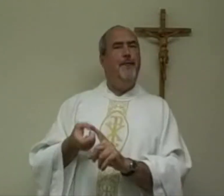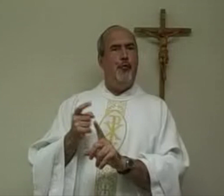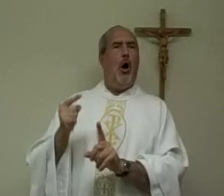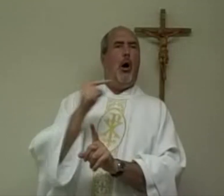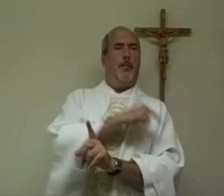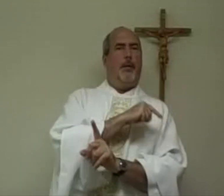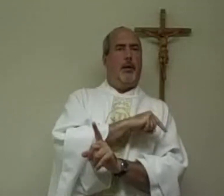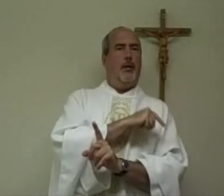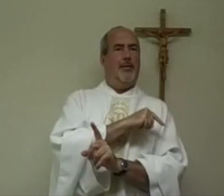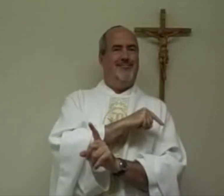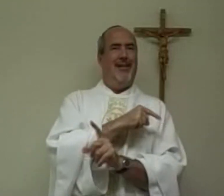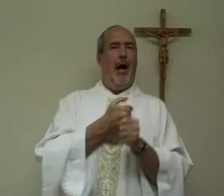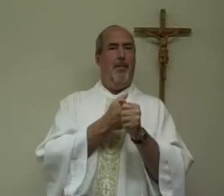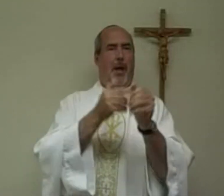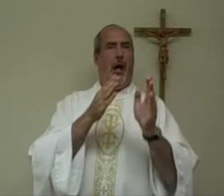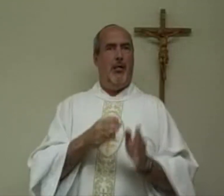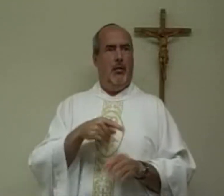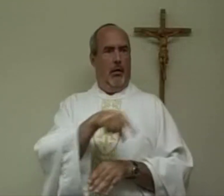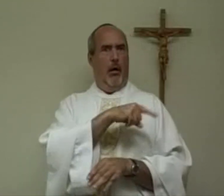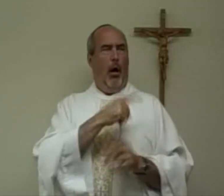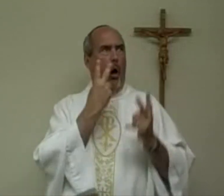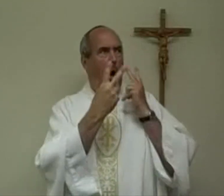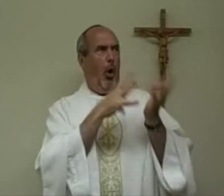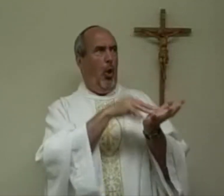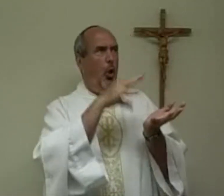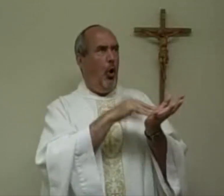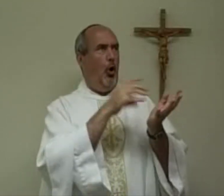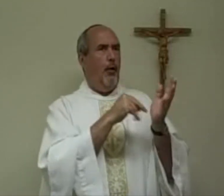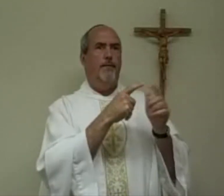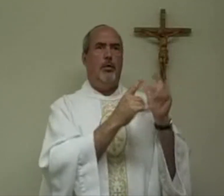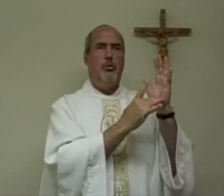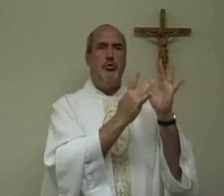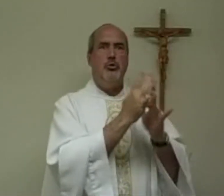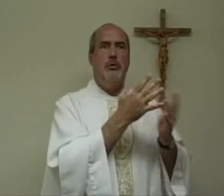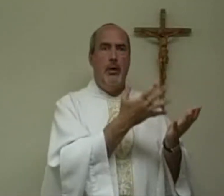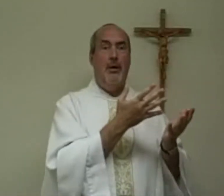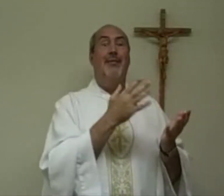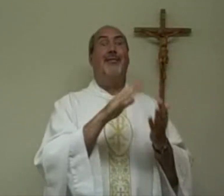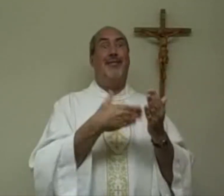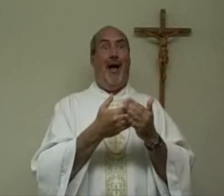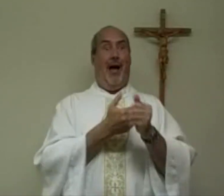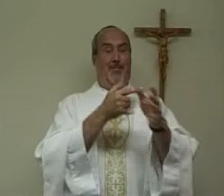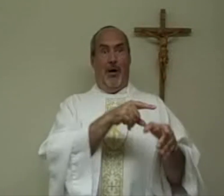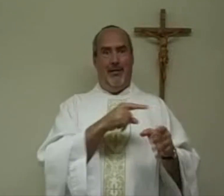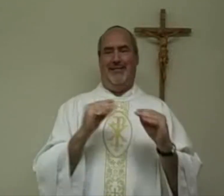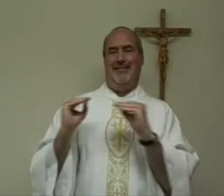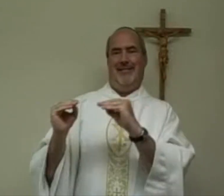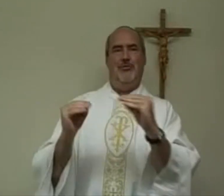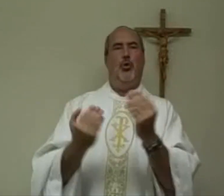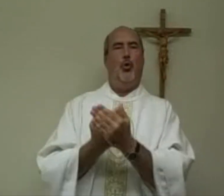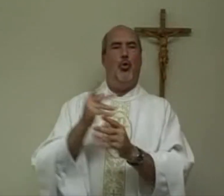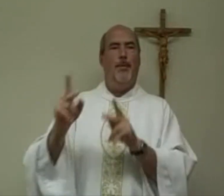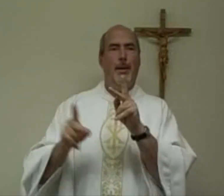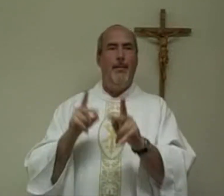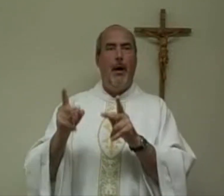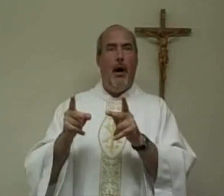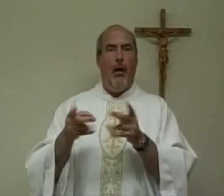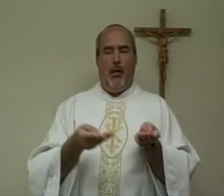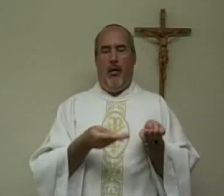The teachings today come from the original teachings of Jesus to the apostles. And they